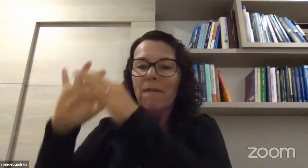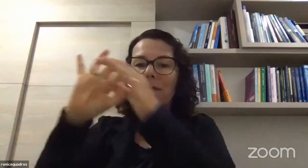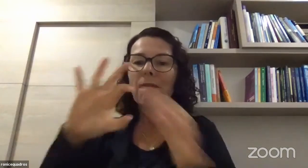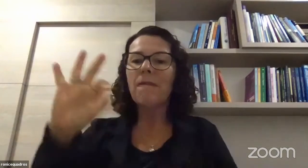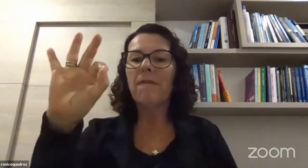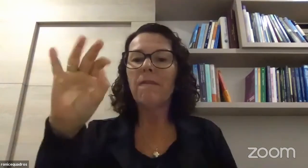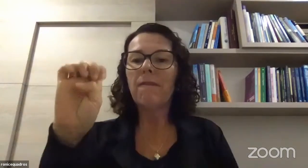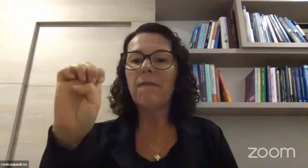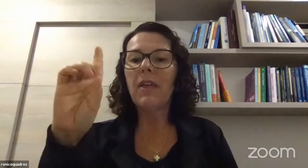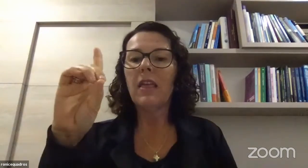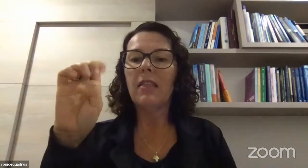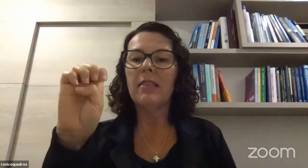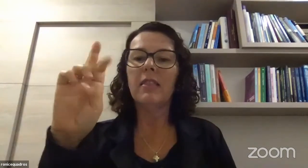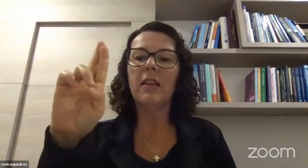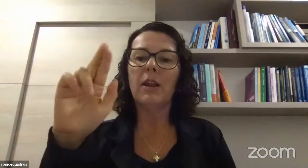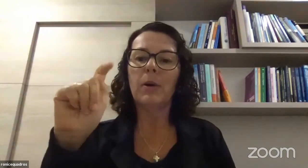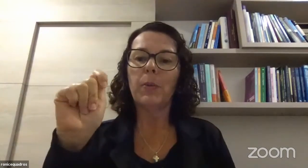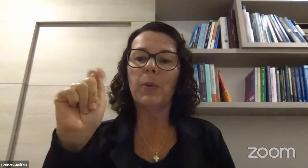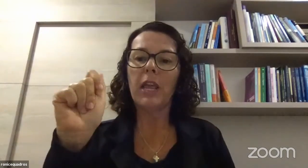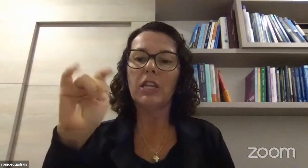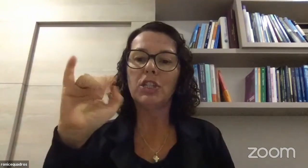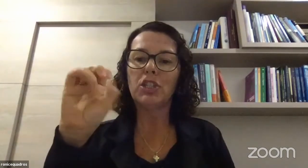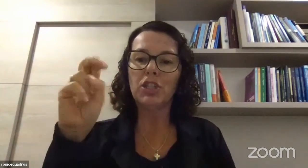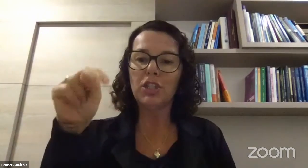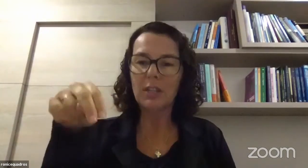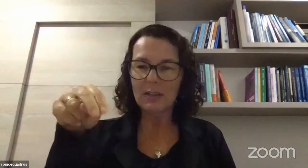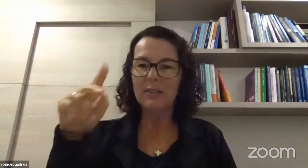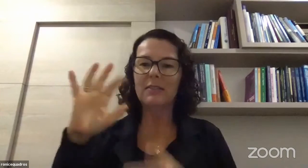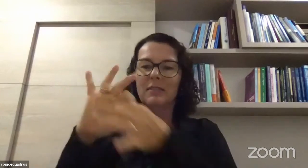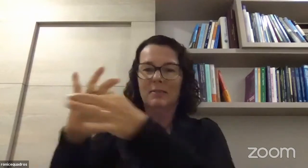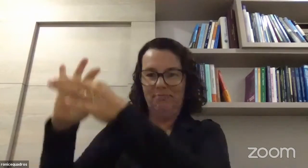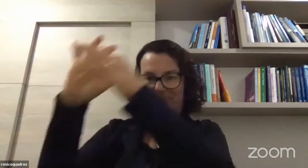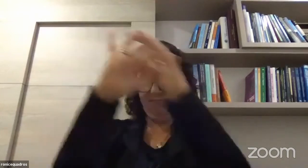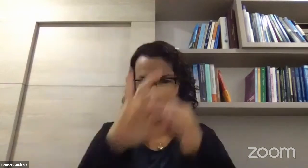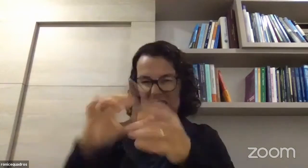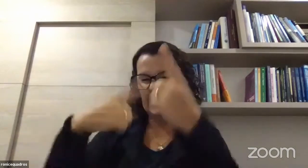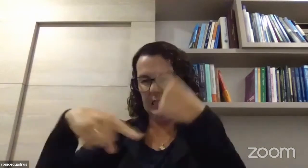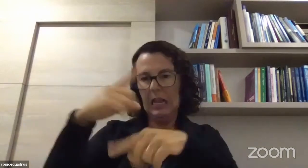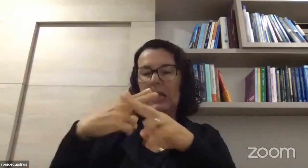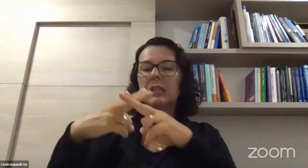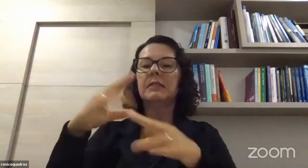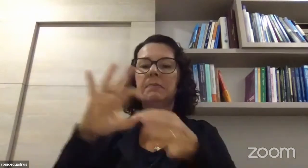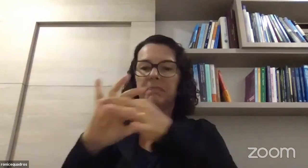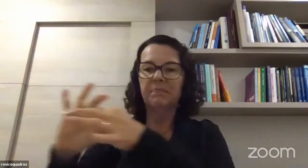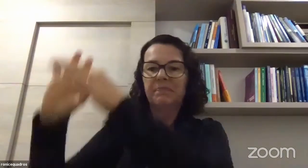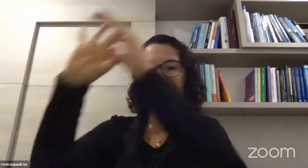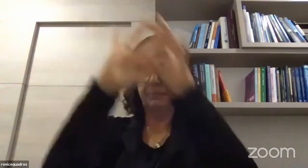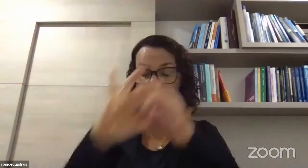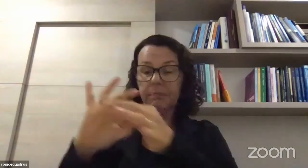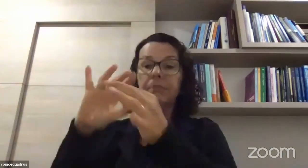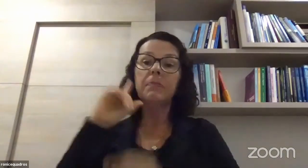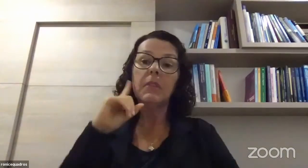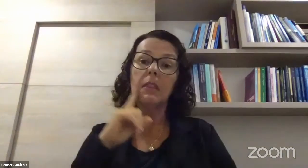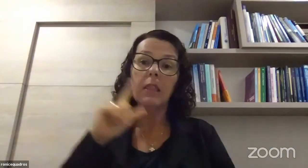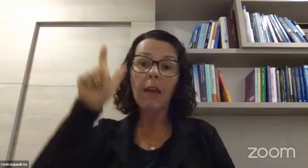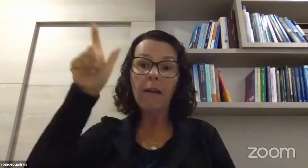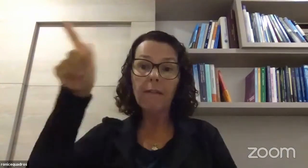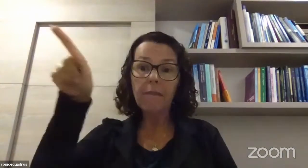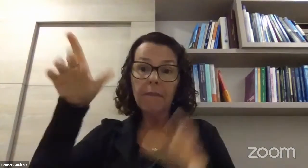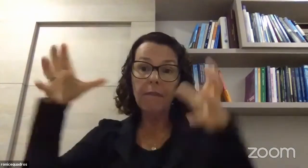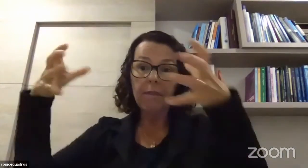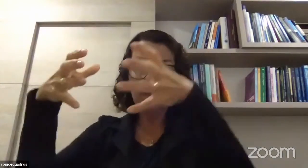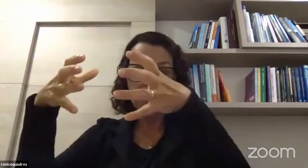deaf experiences with the Federation. This is the sign for